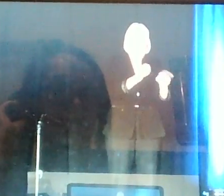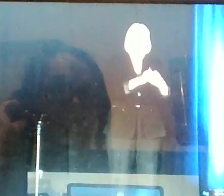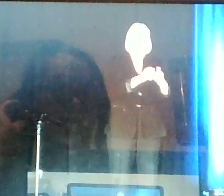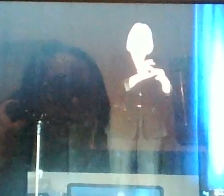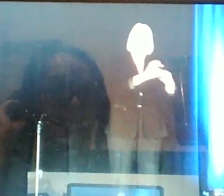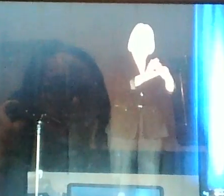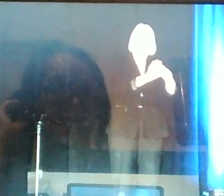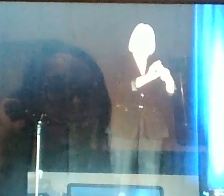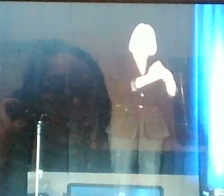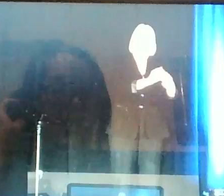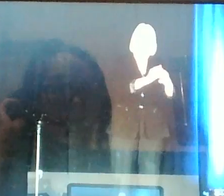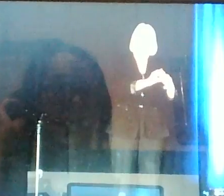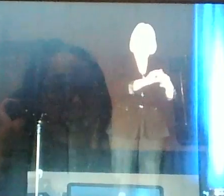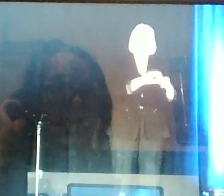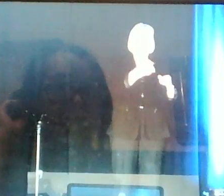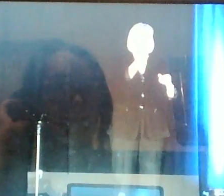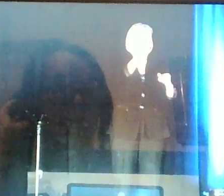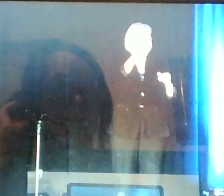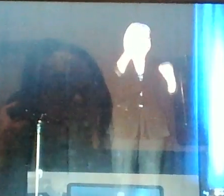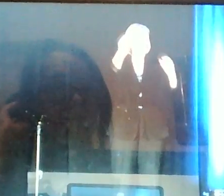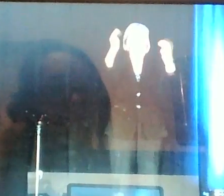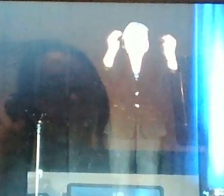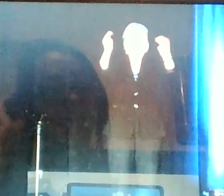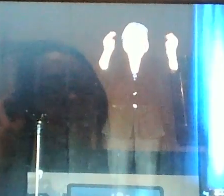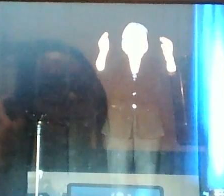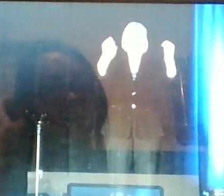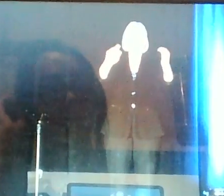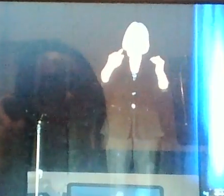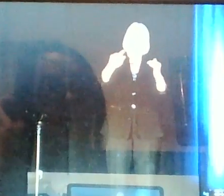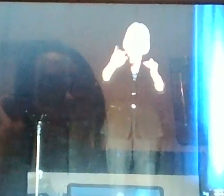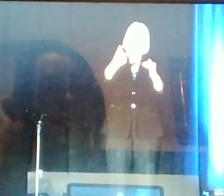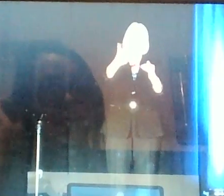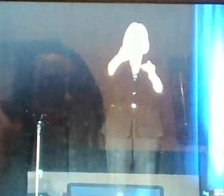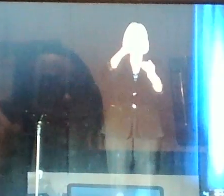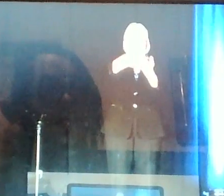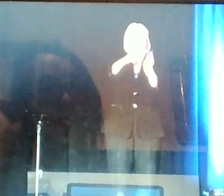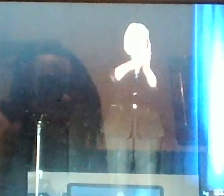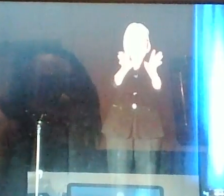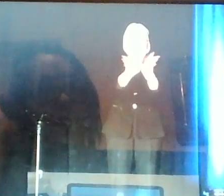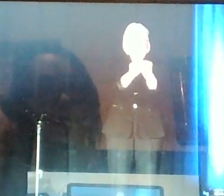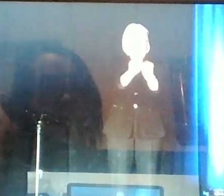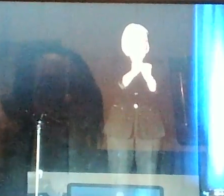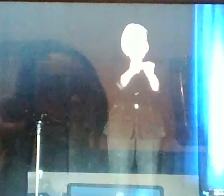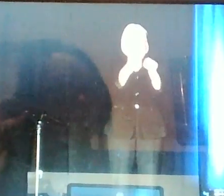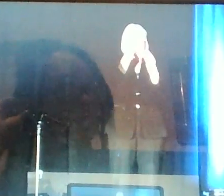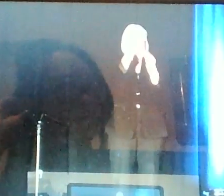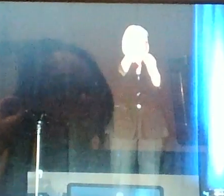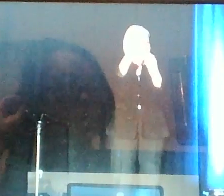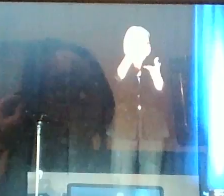Because where is their social? How do they connect with the other children? Like adults, if maybe you go